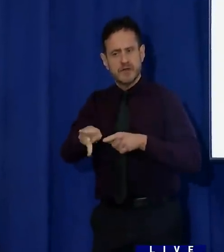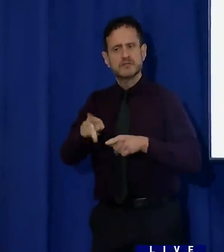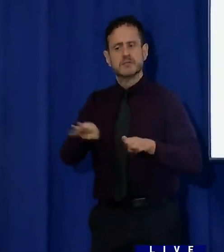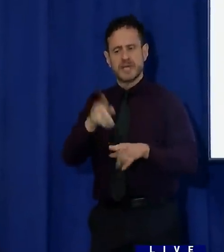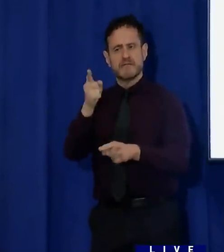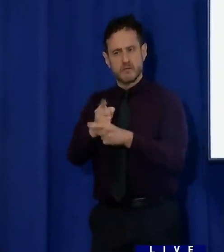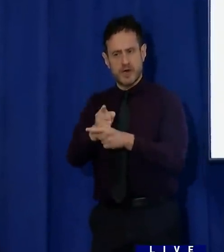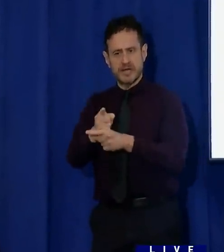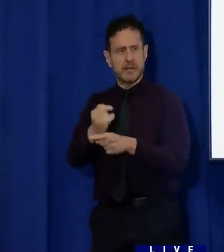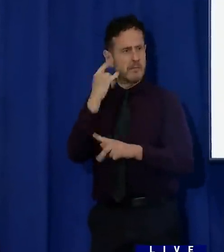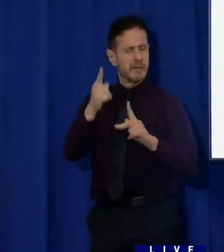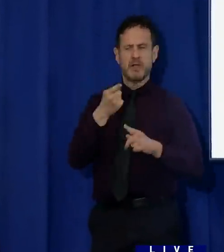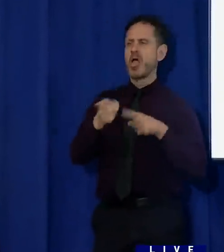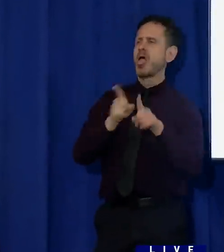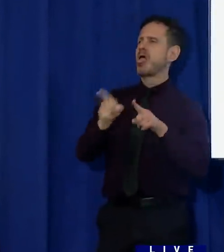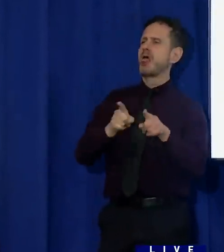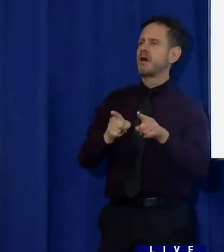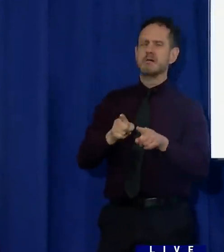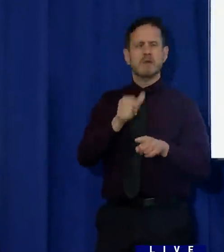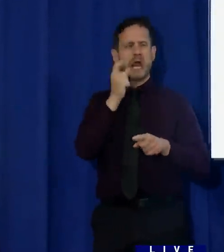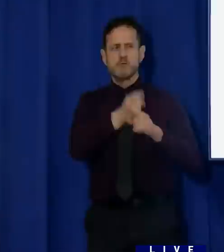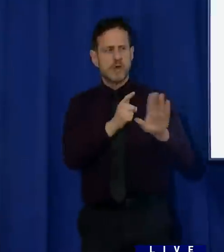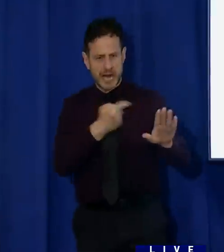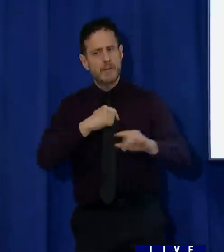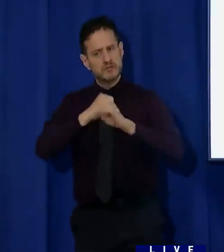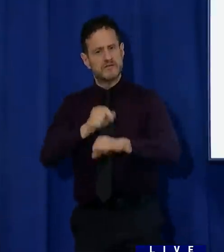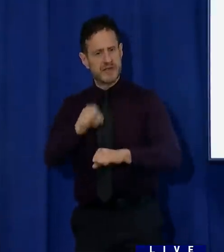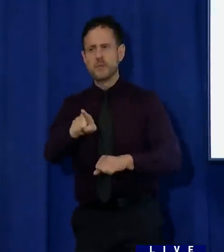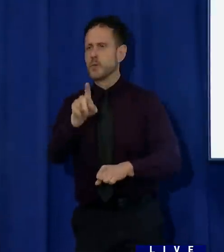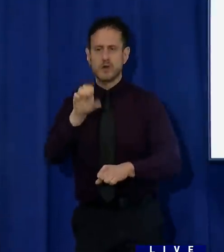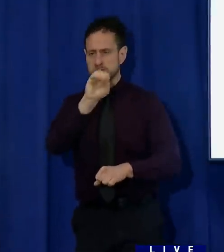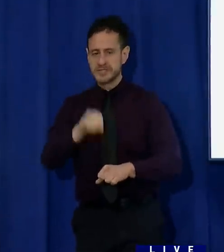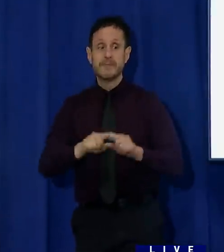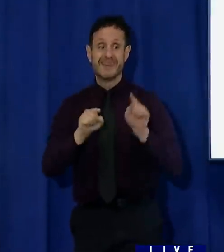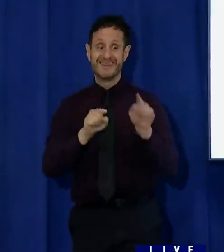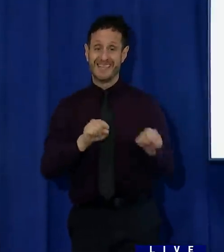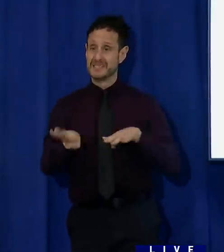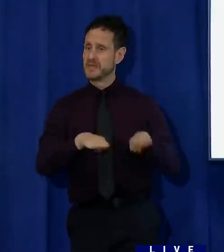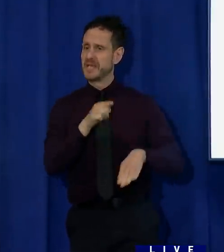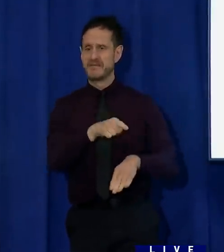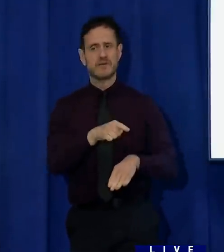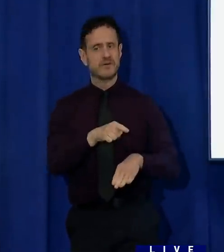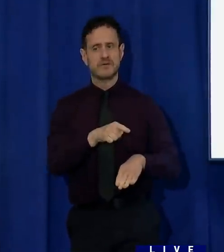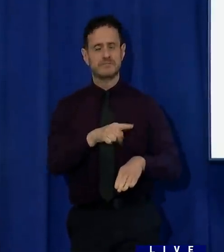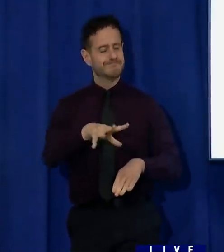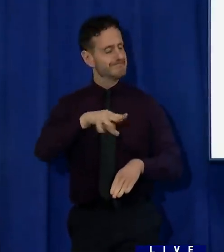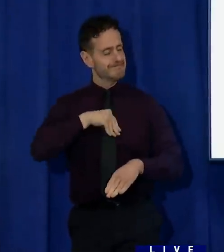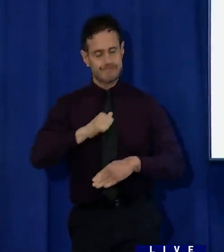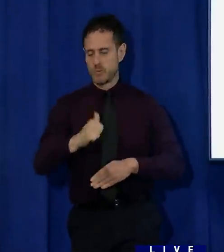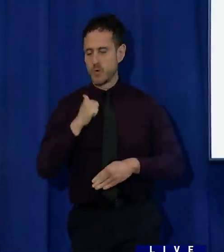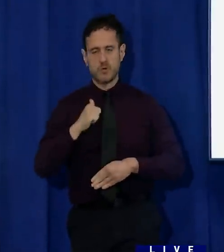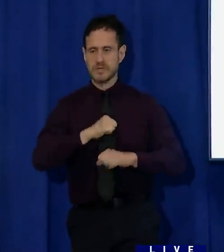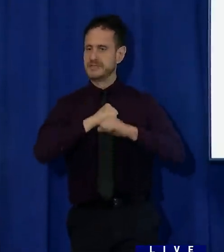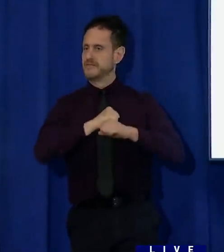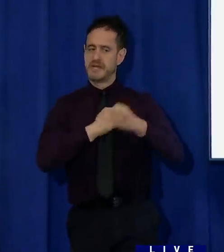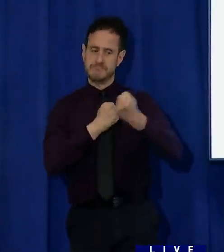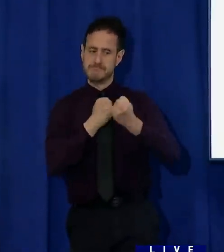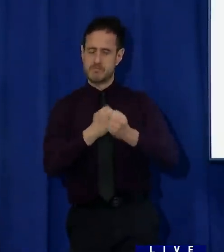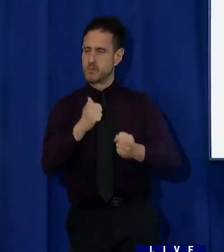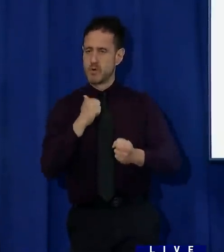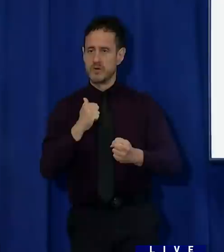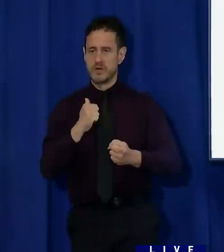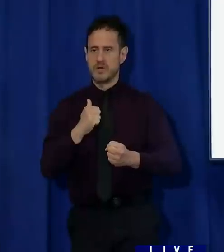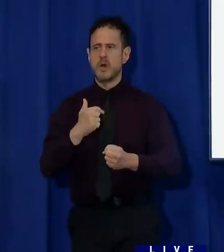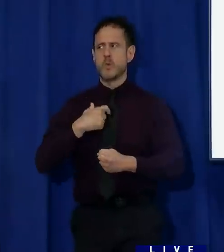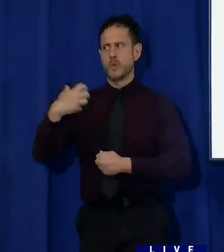accused, I will defend them 100% of the time, and they know it. This is indefensible. There was a commander out there with me, the commander of